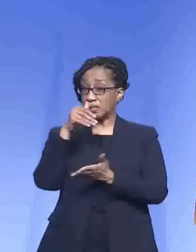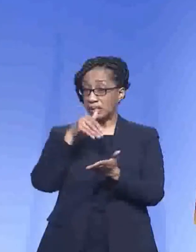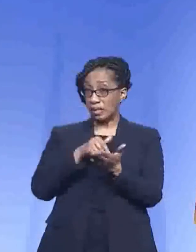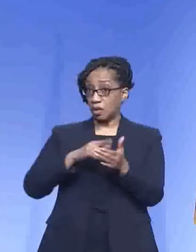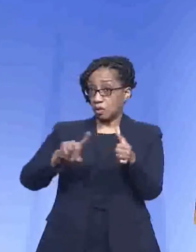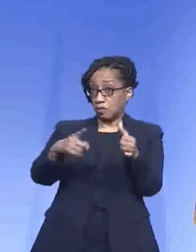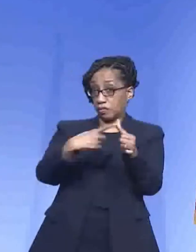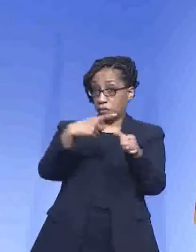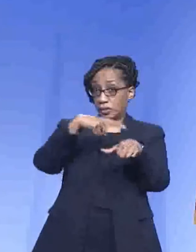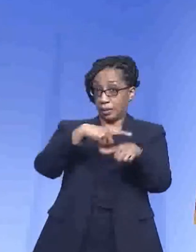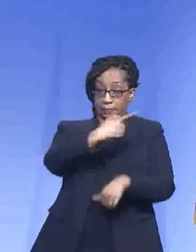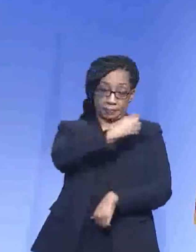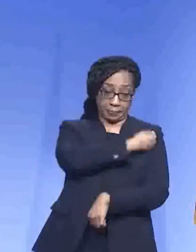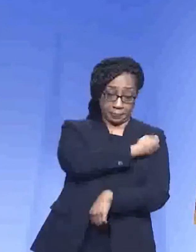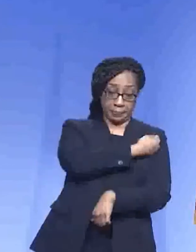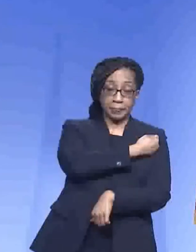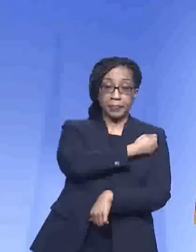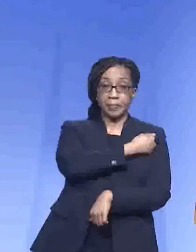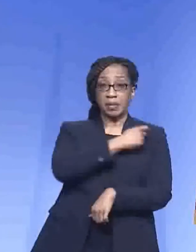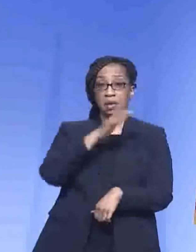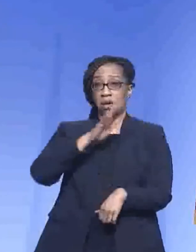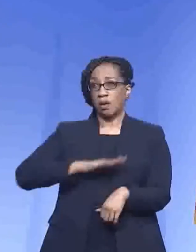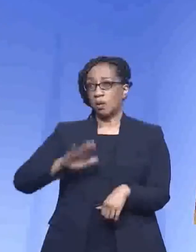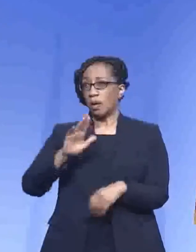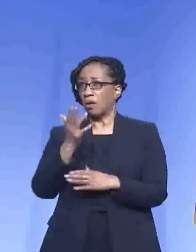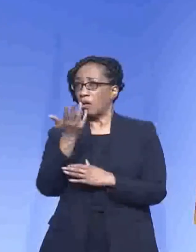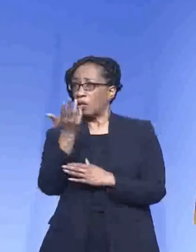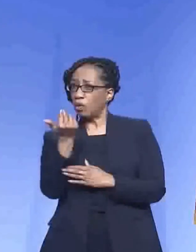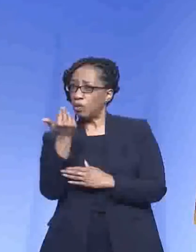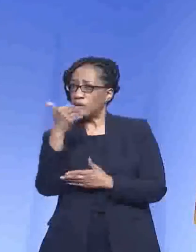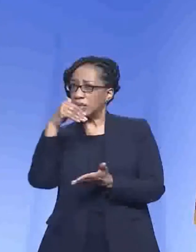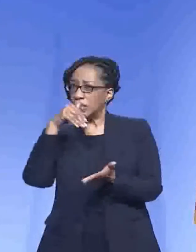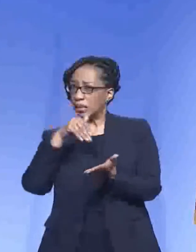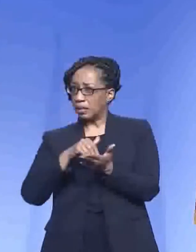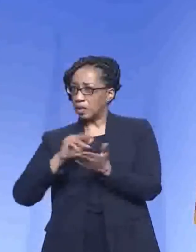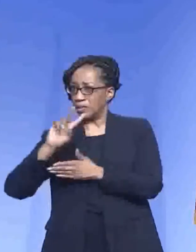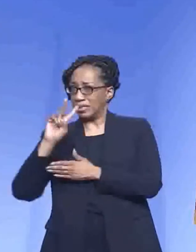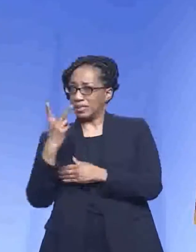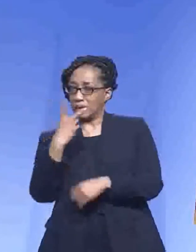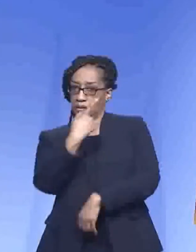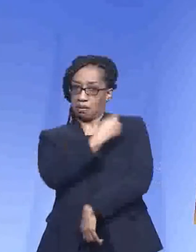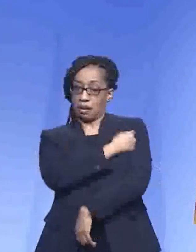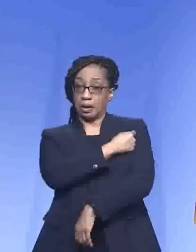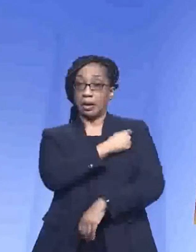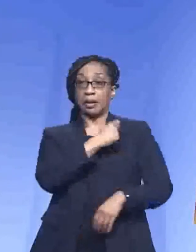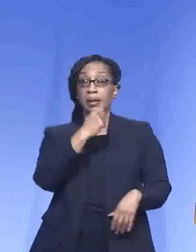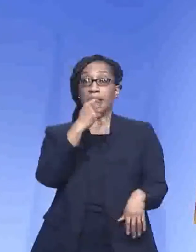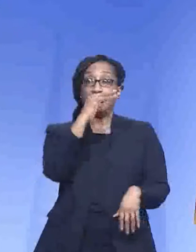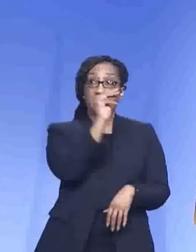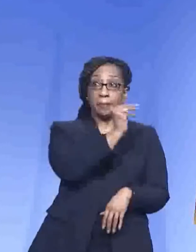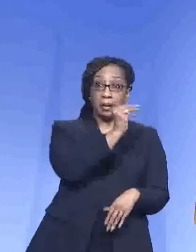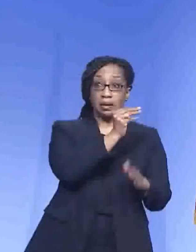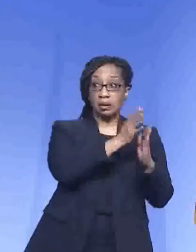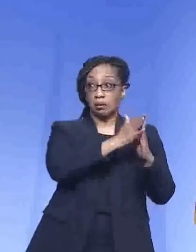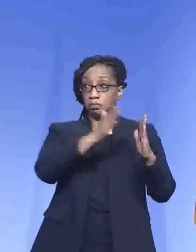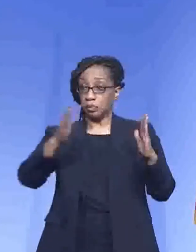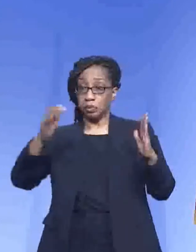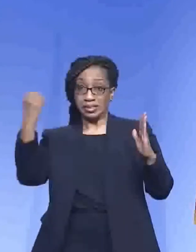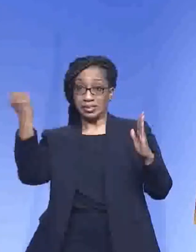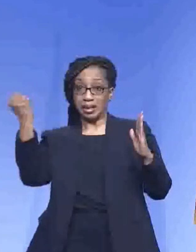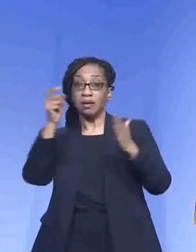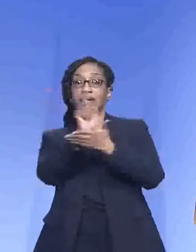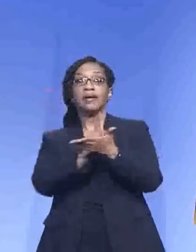doses and almost 13,000 second doses Monday through Saturday next